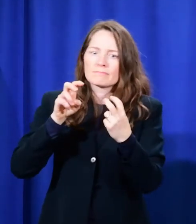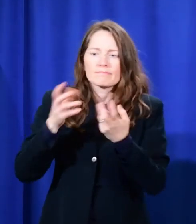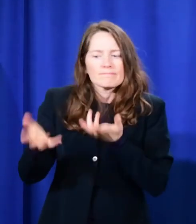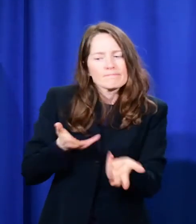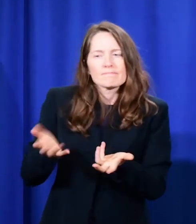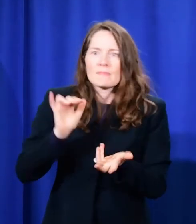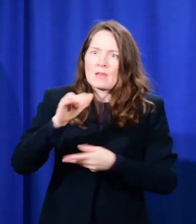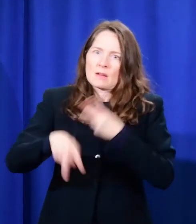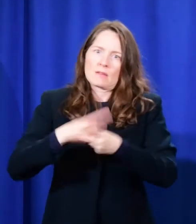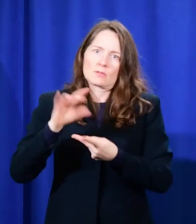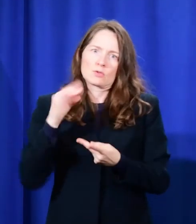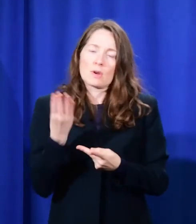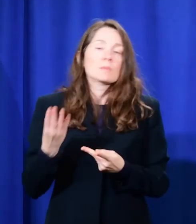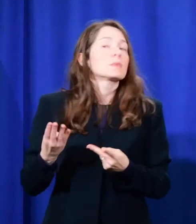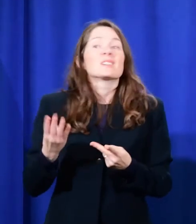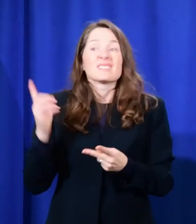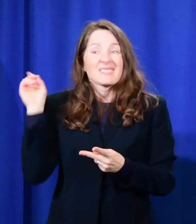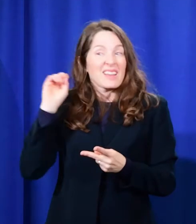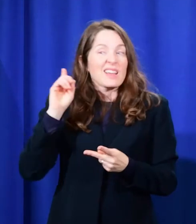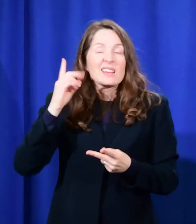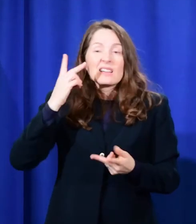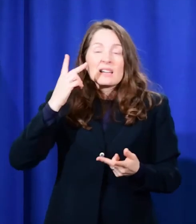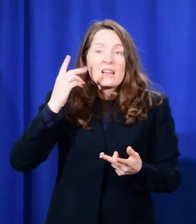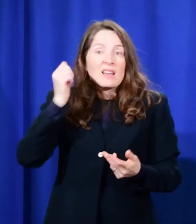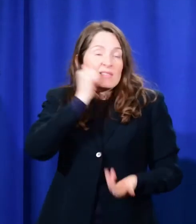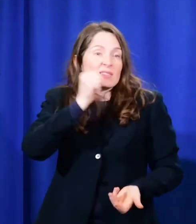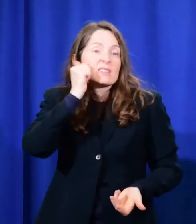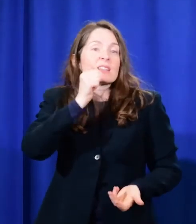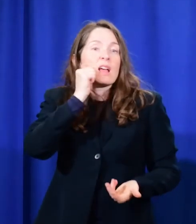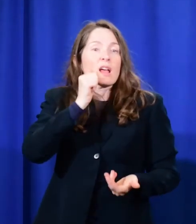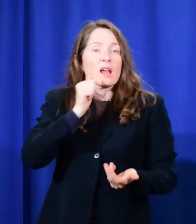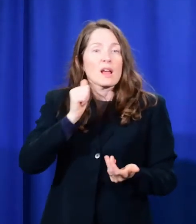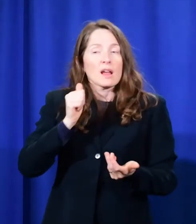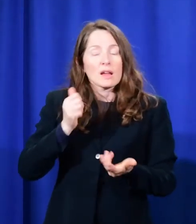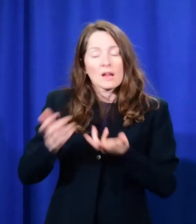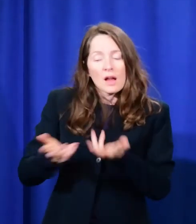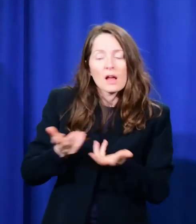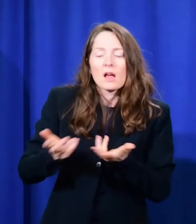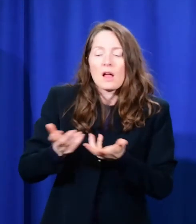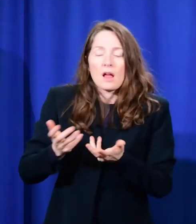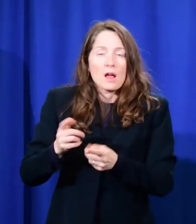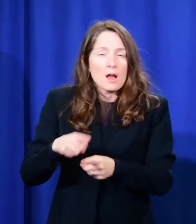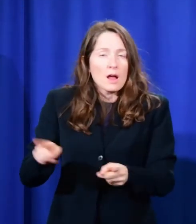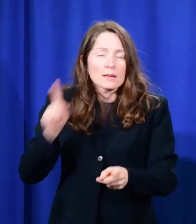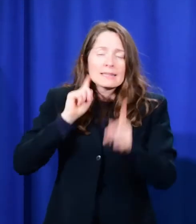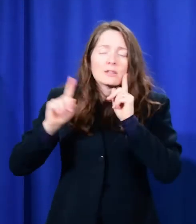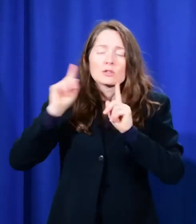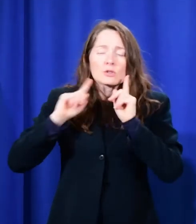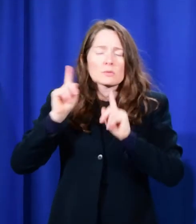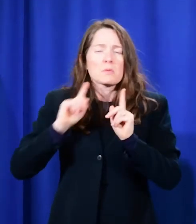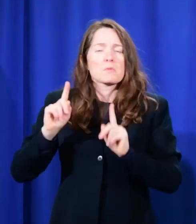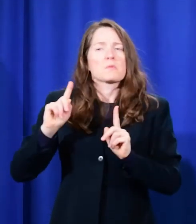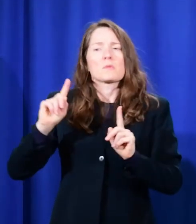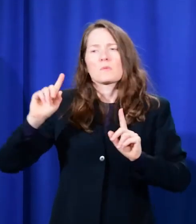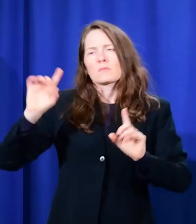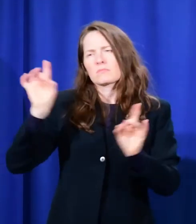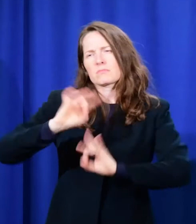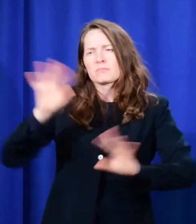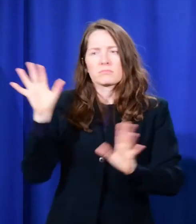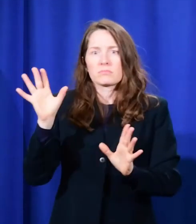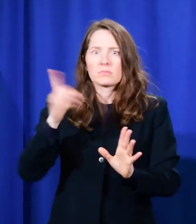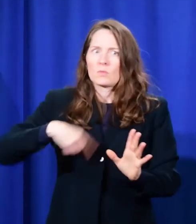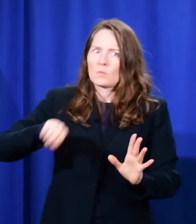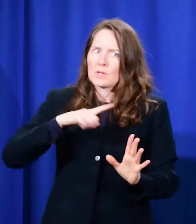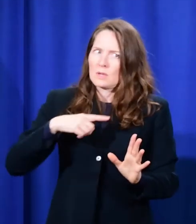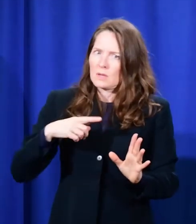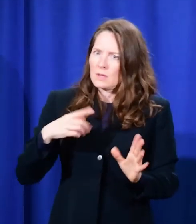enforcement, cases involving children are often the toughest. And that's what these committed detectives and our partners do every day. From